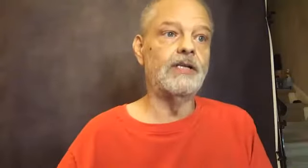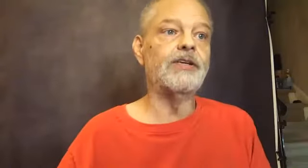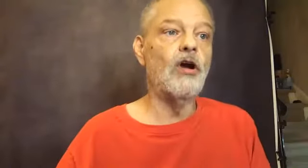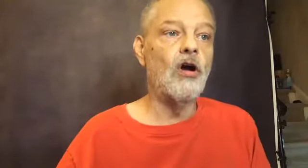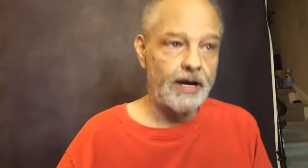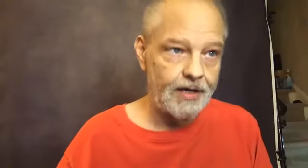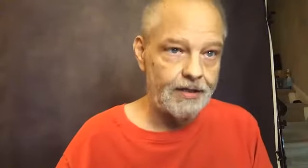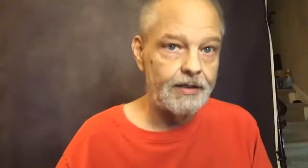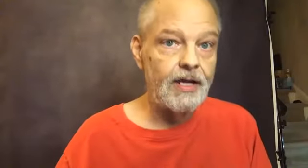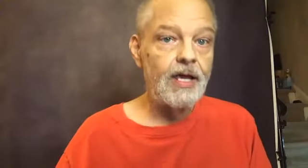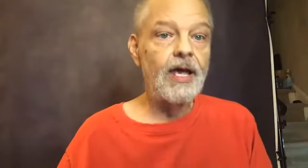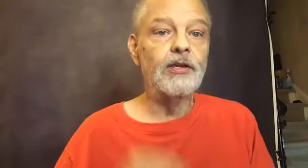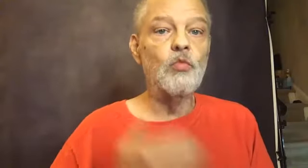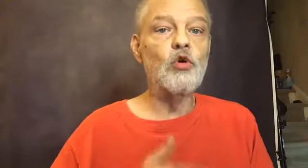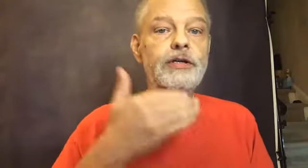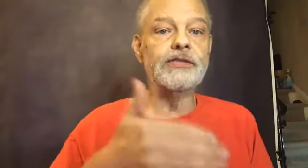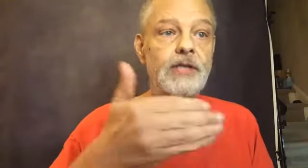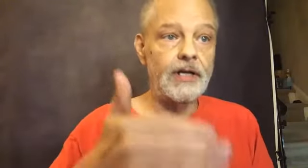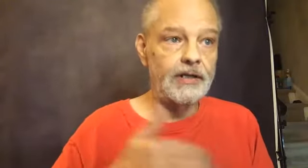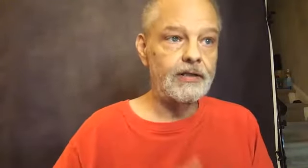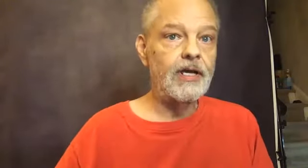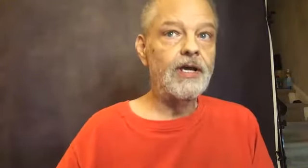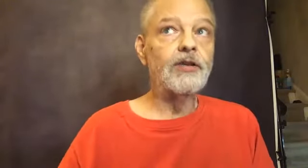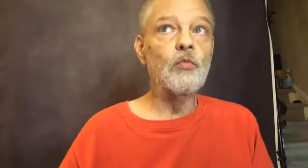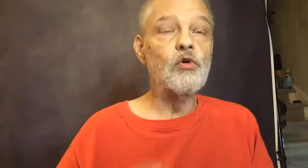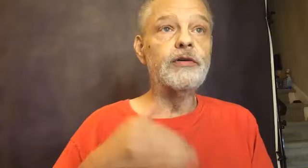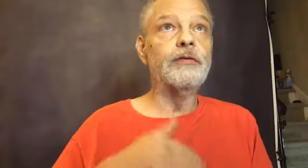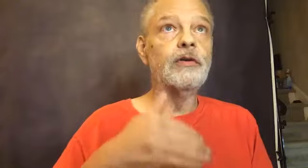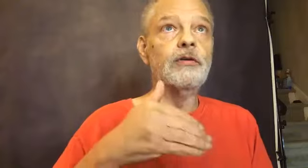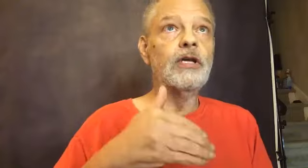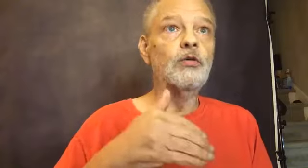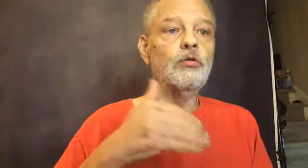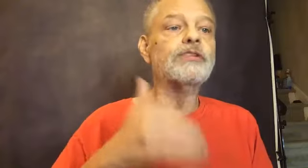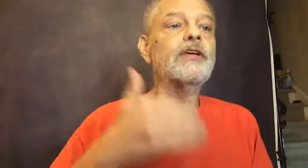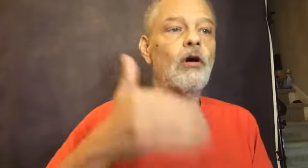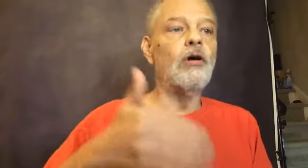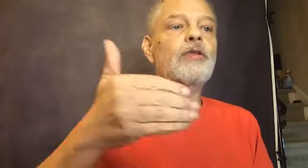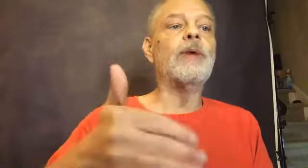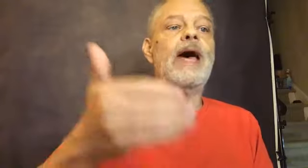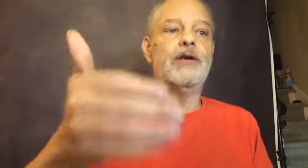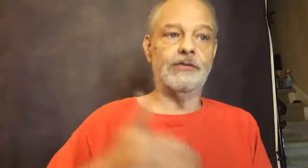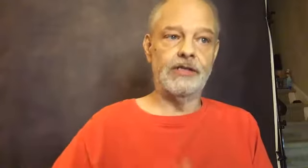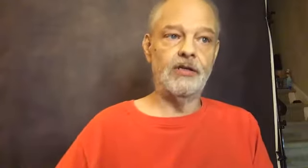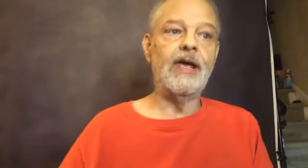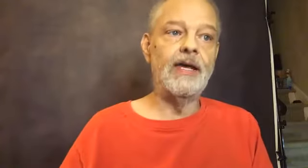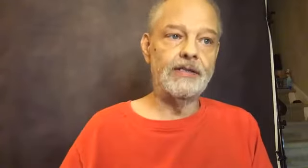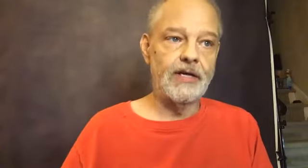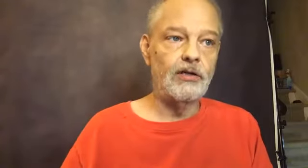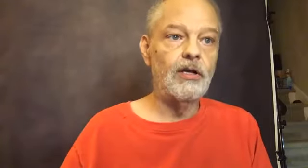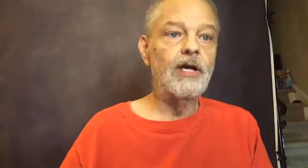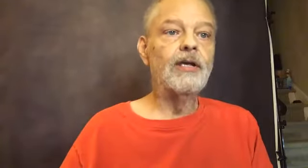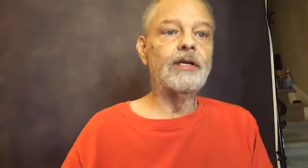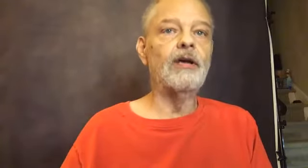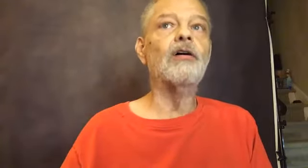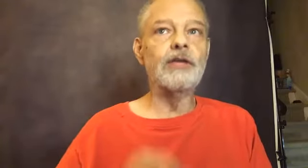that are iconic. And the more you study it, the more you see all the patterns in the ASL that, oh yeah,